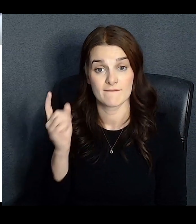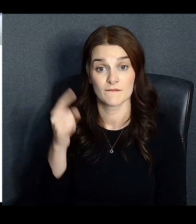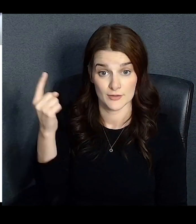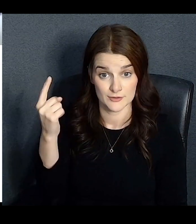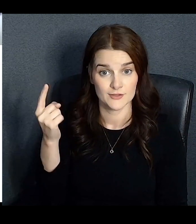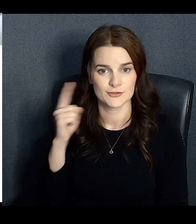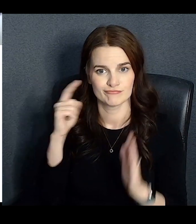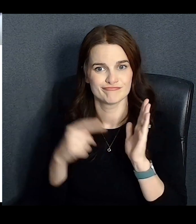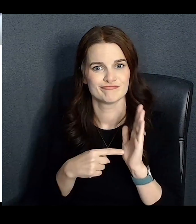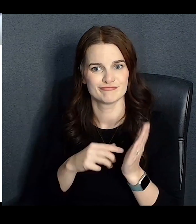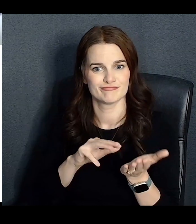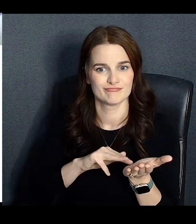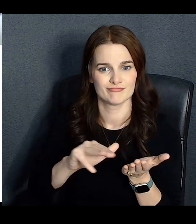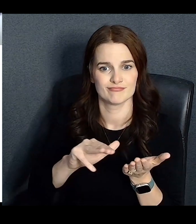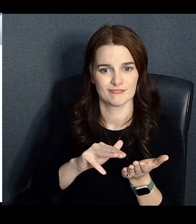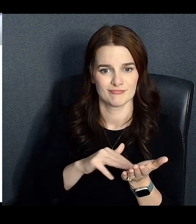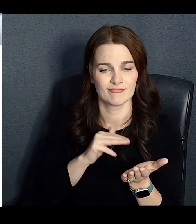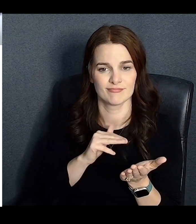gesture.